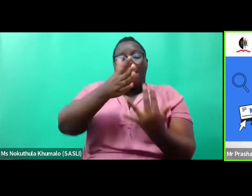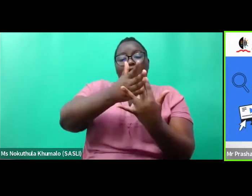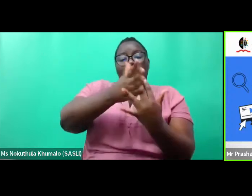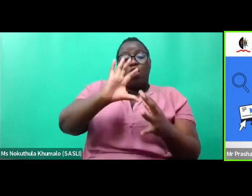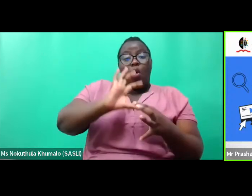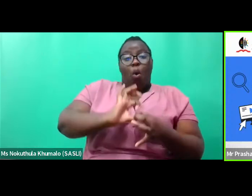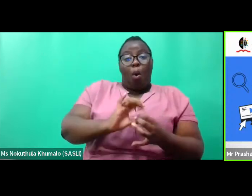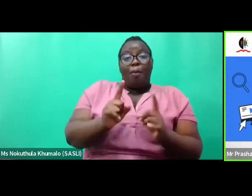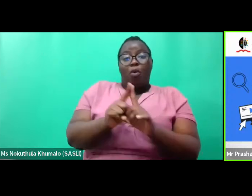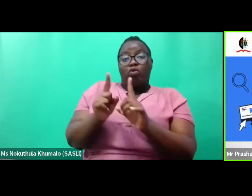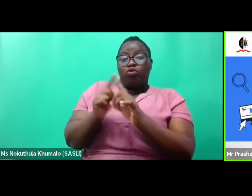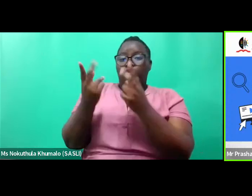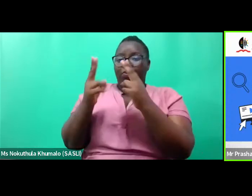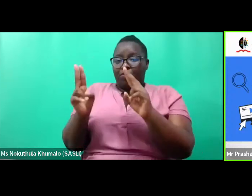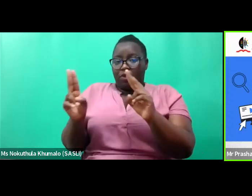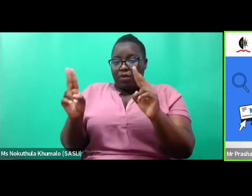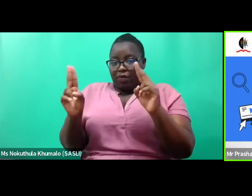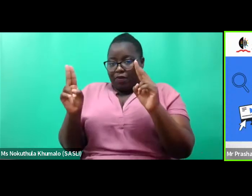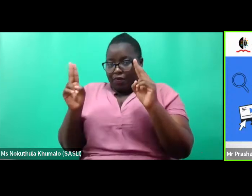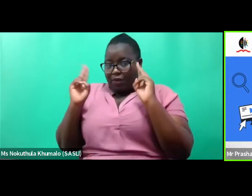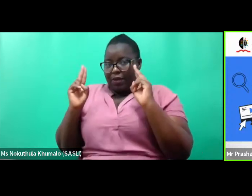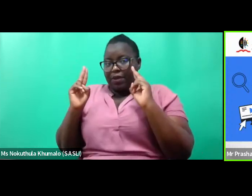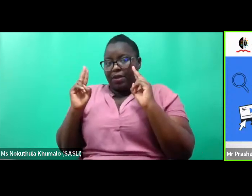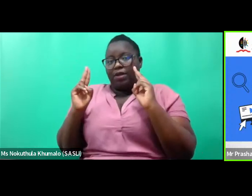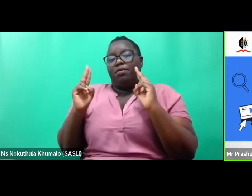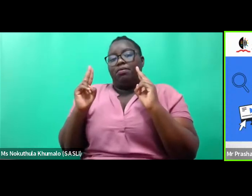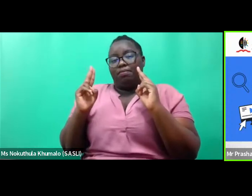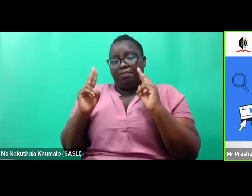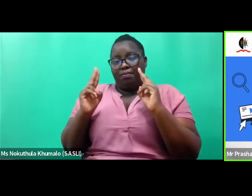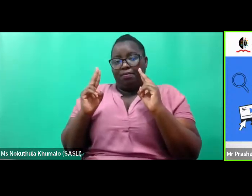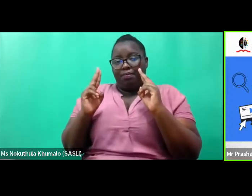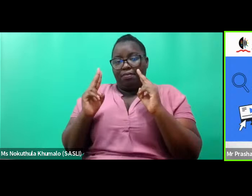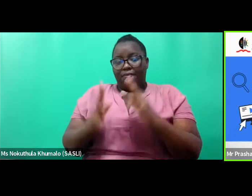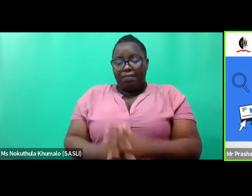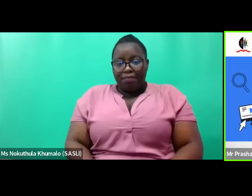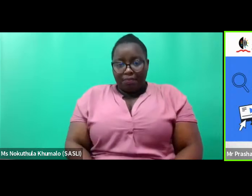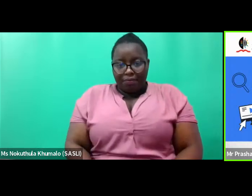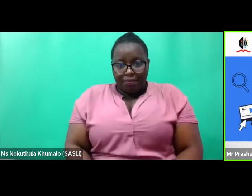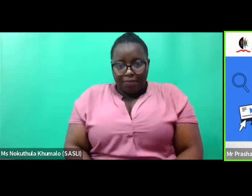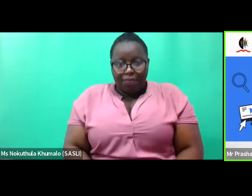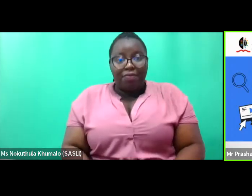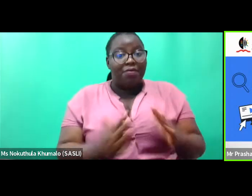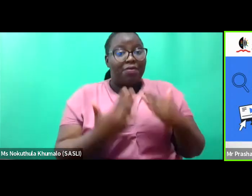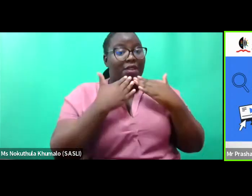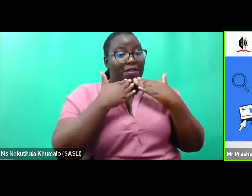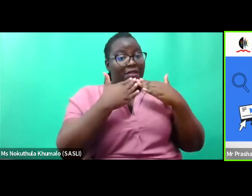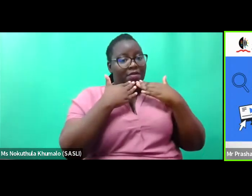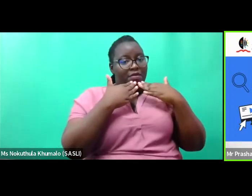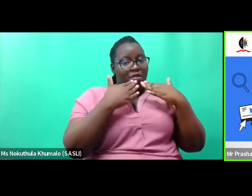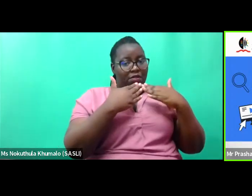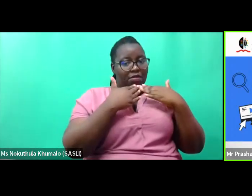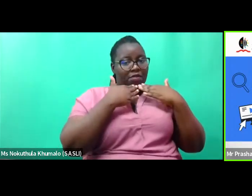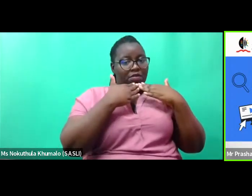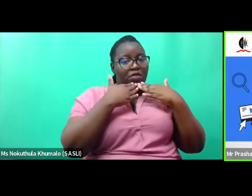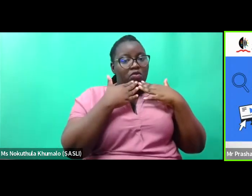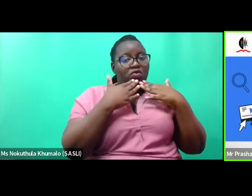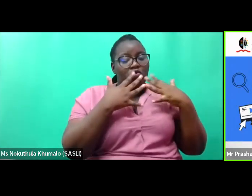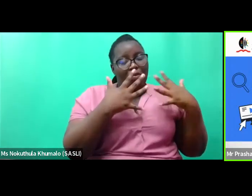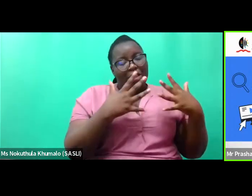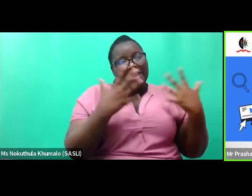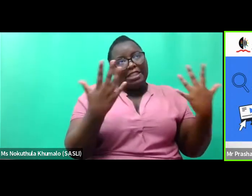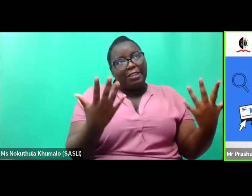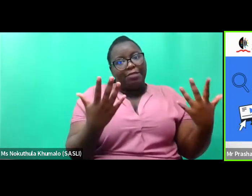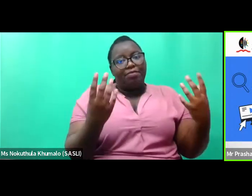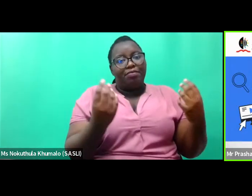facts, than actually studying, than having the facts I needed. Thank you, Prashant. So obviously, data